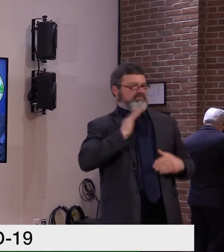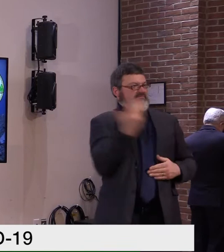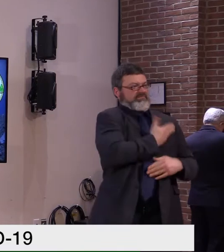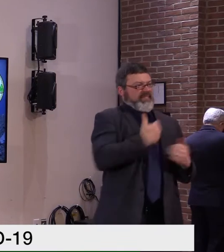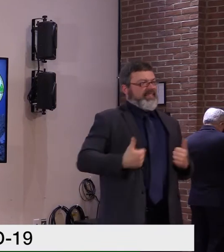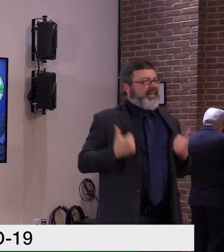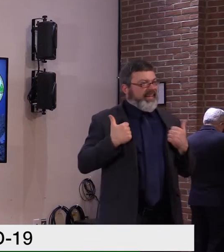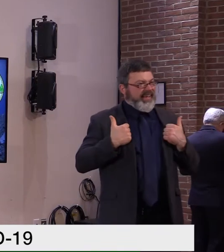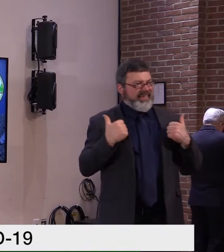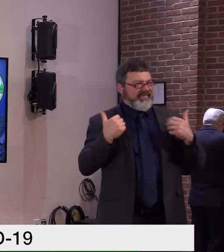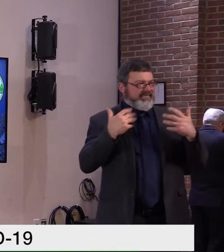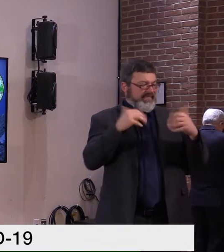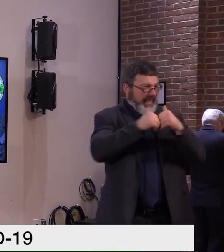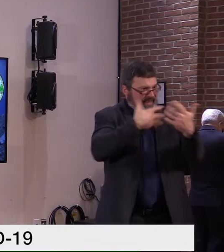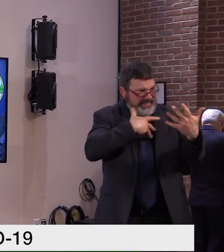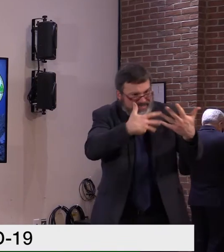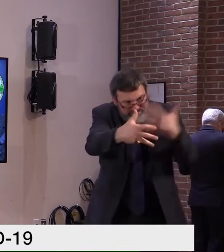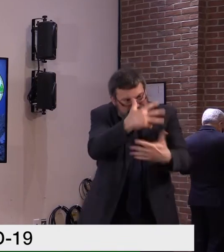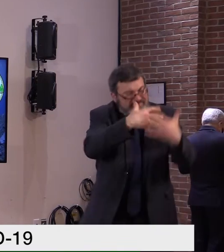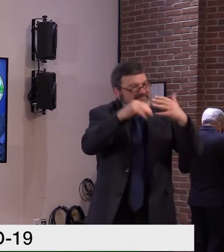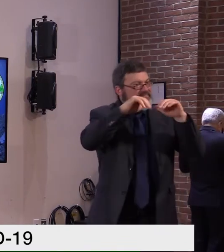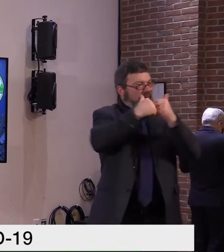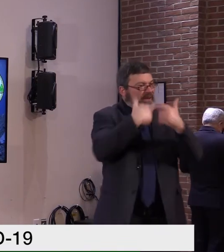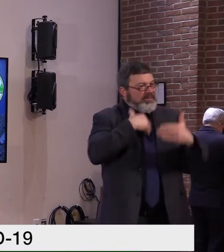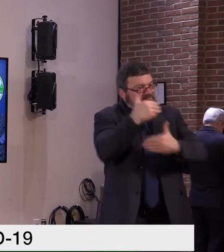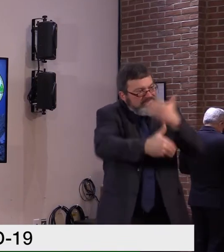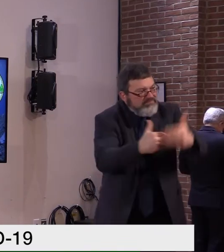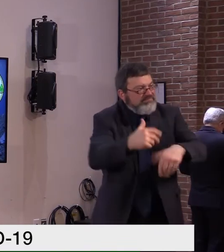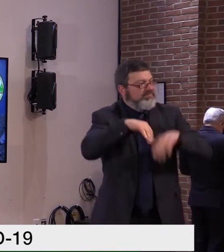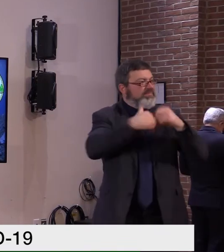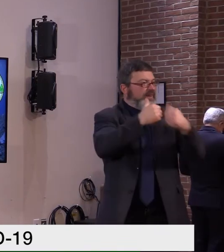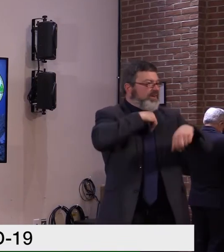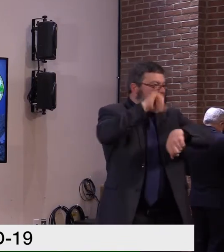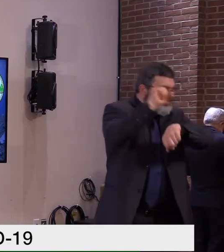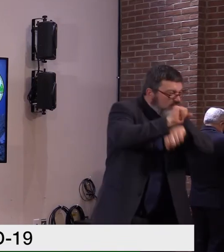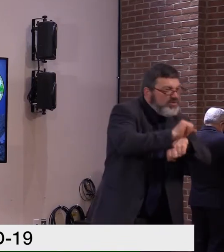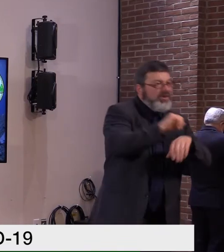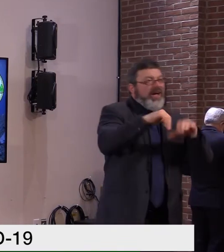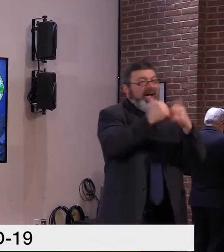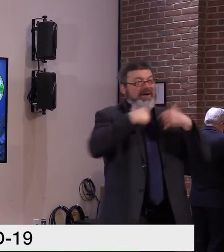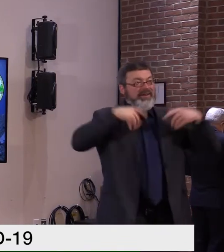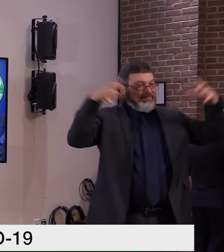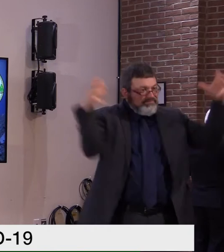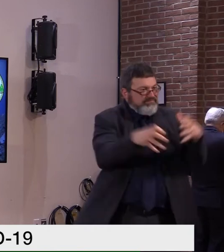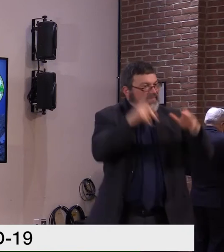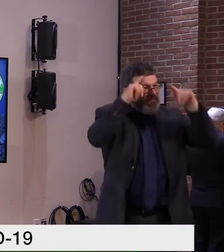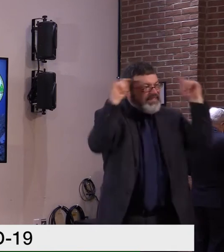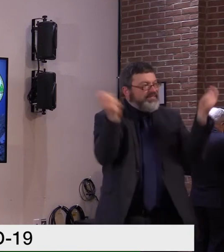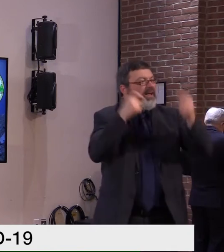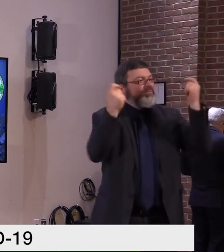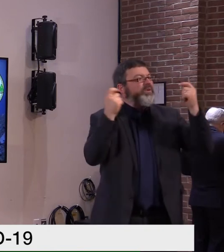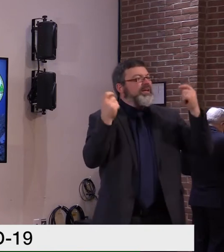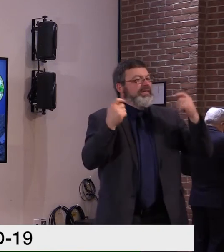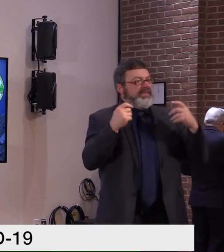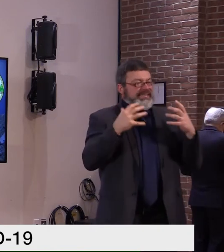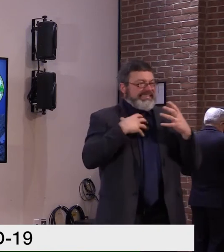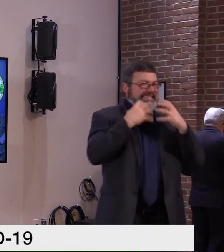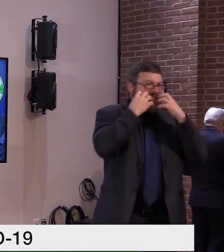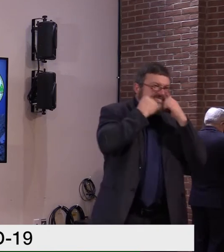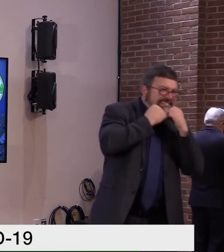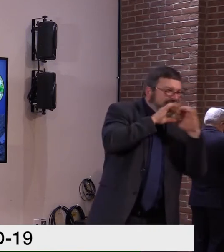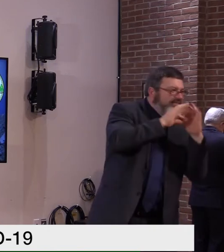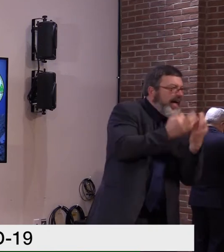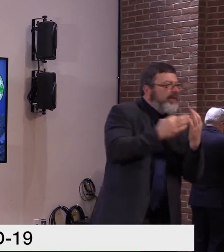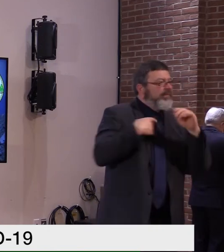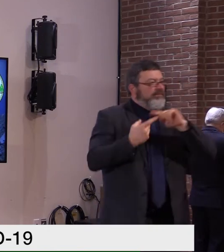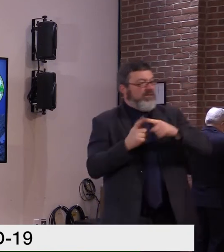it's especially hard to do during the holidays when we're used to being together. So to those of you who avoided those traditional